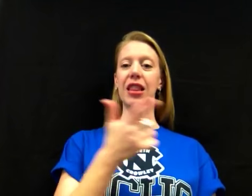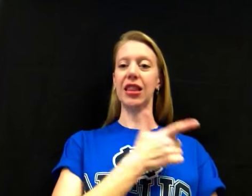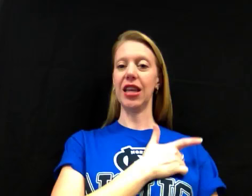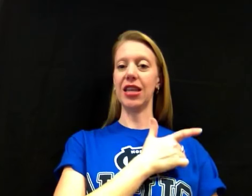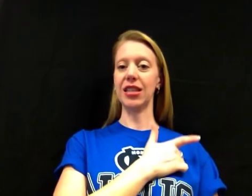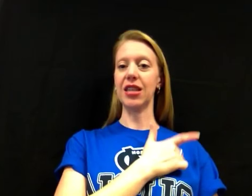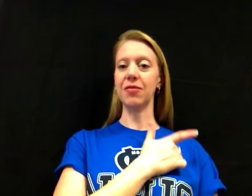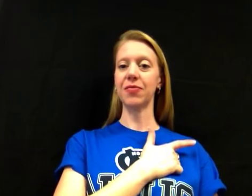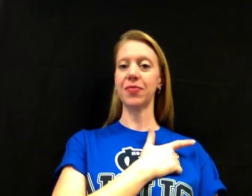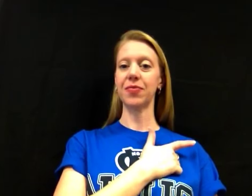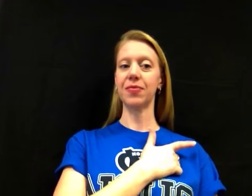Lazy.